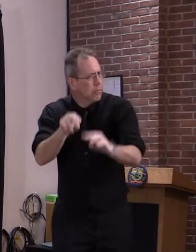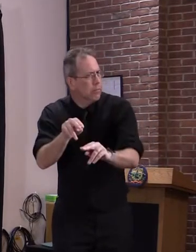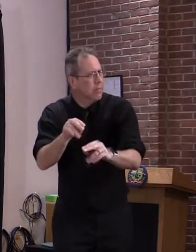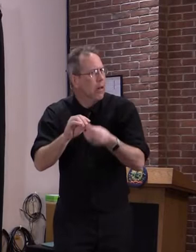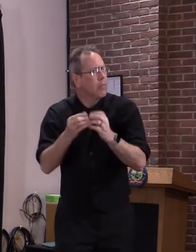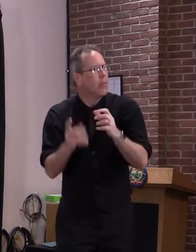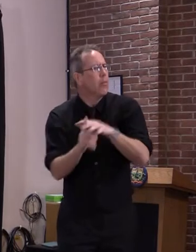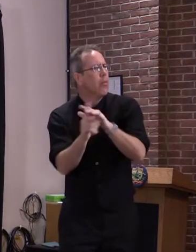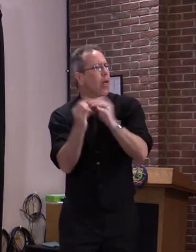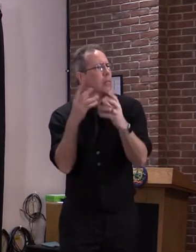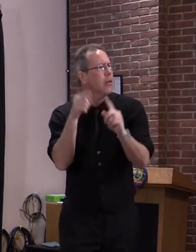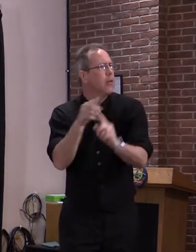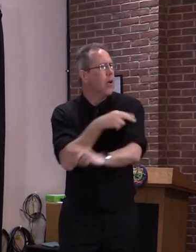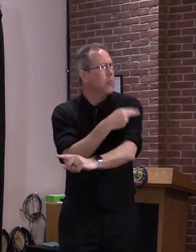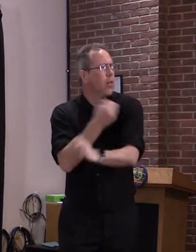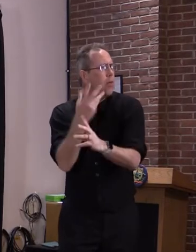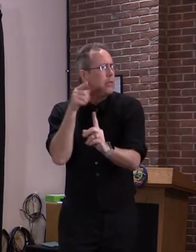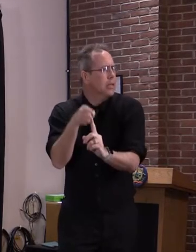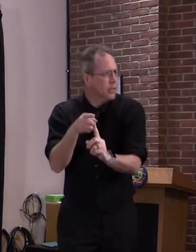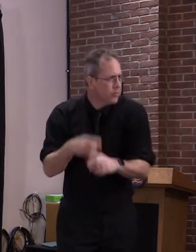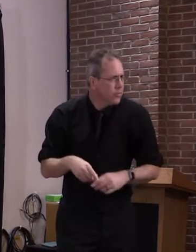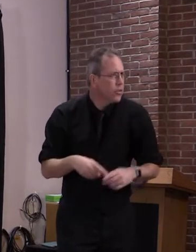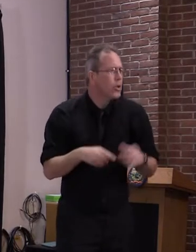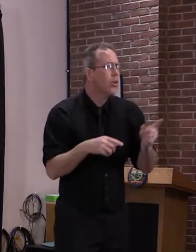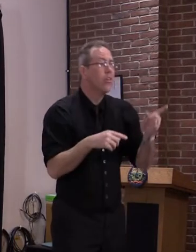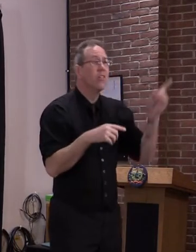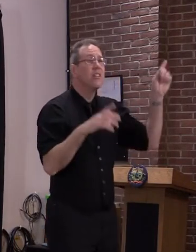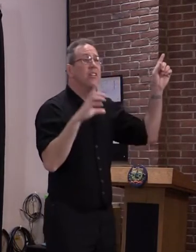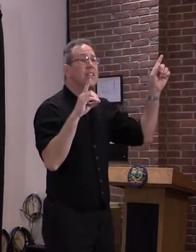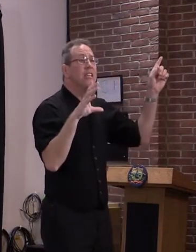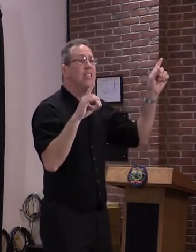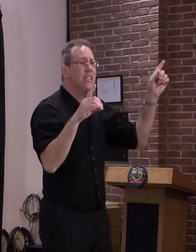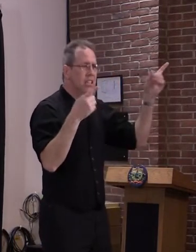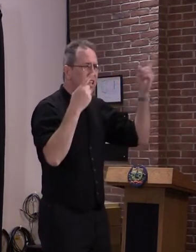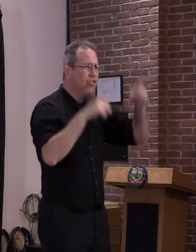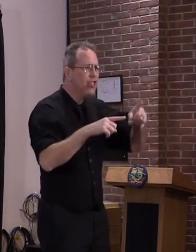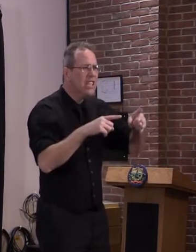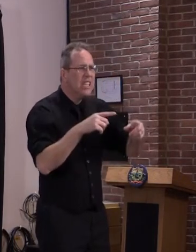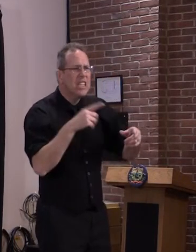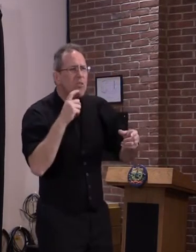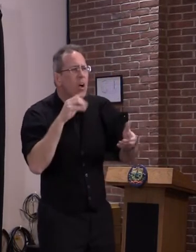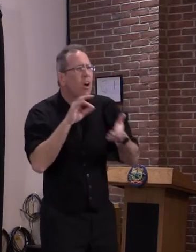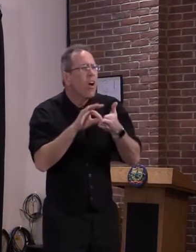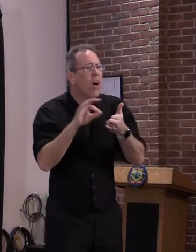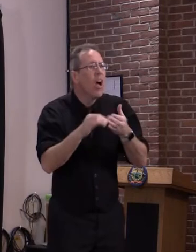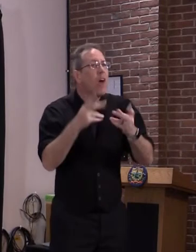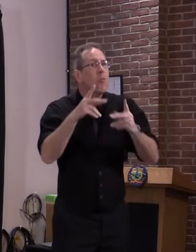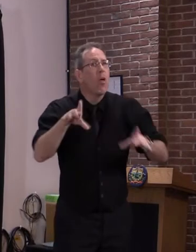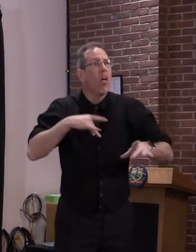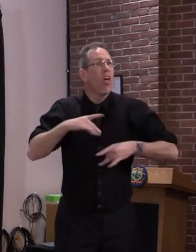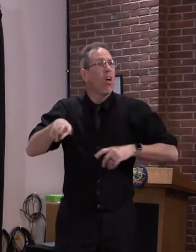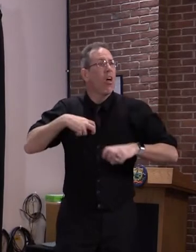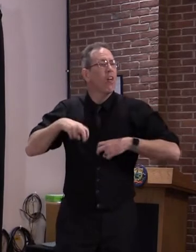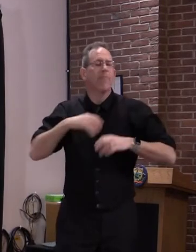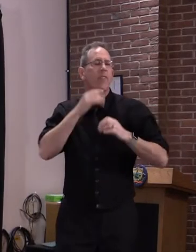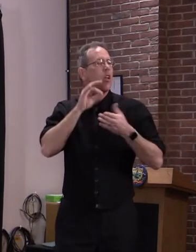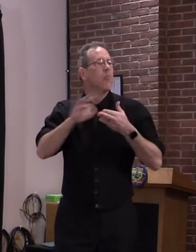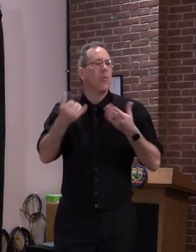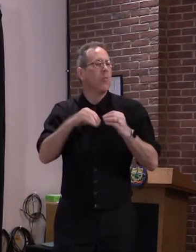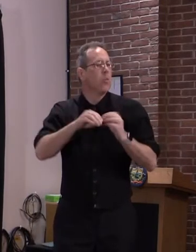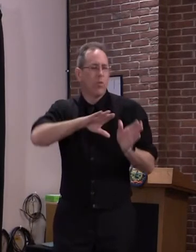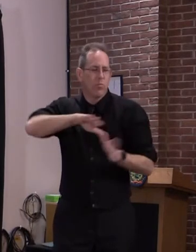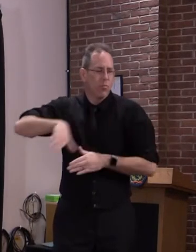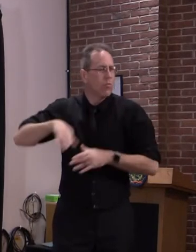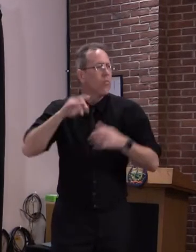the need to use metrics that focus on severe disease as we plan for the future. And Vermont as a state is seeing